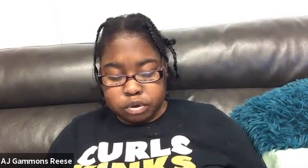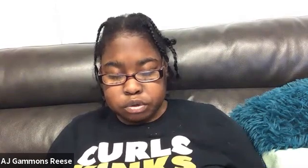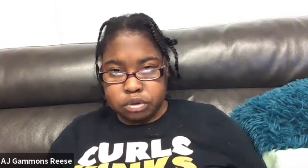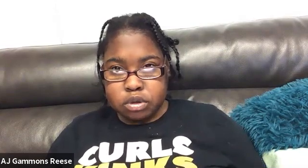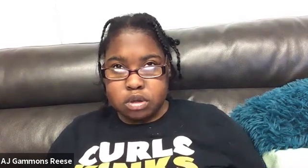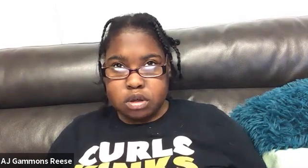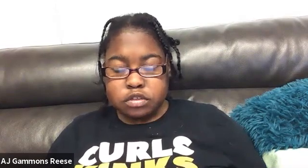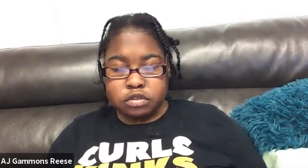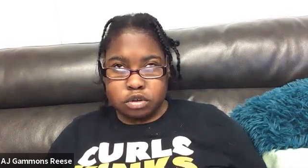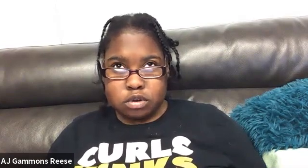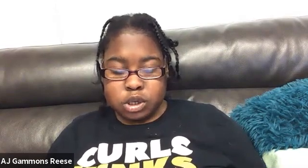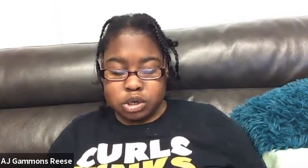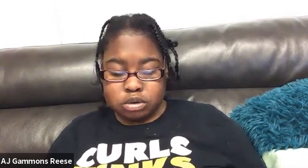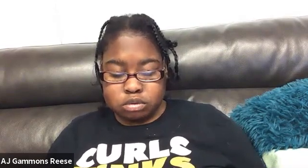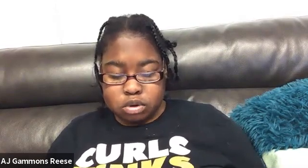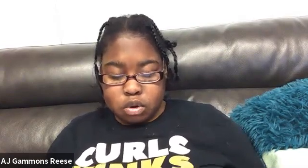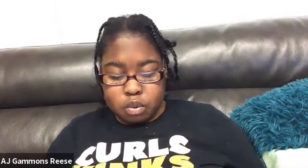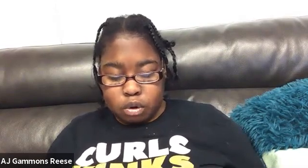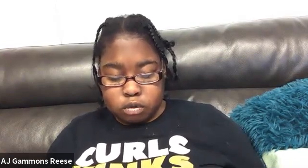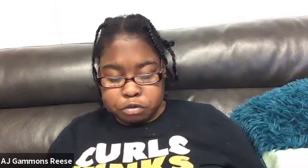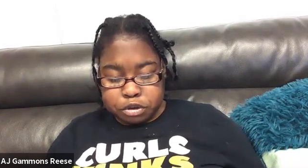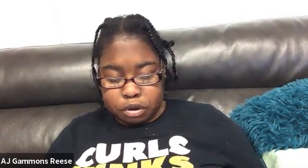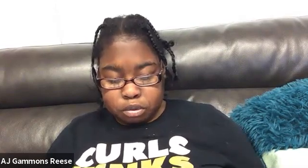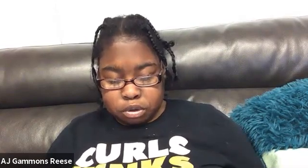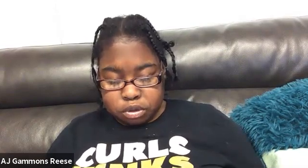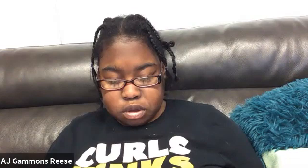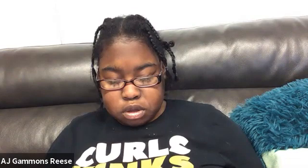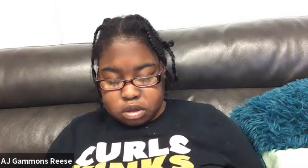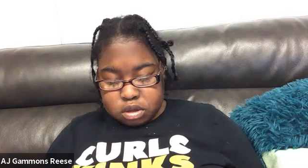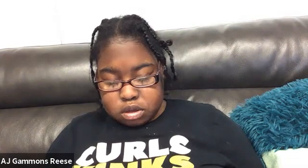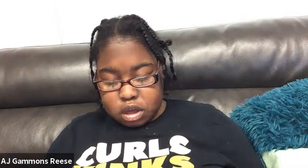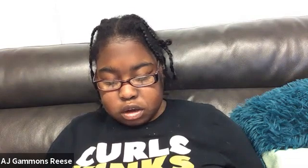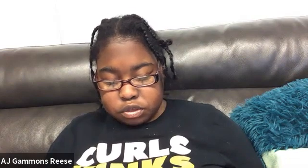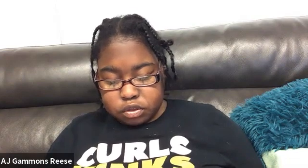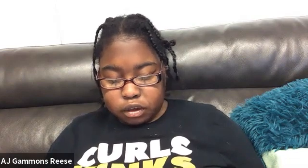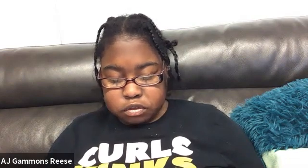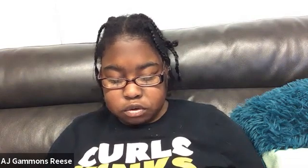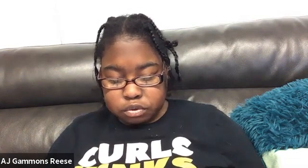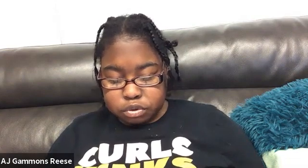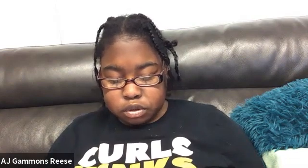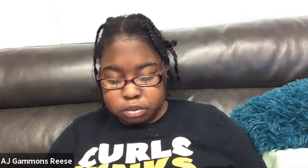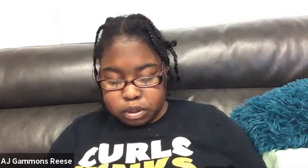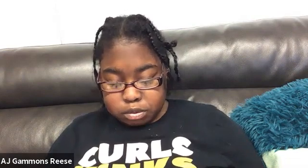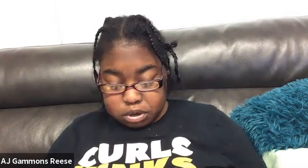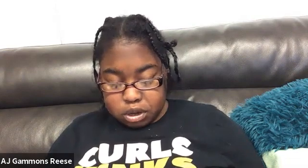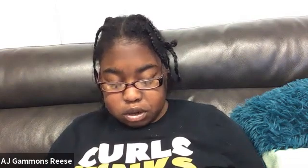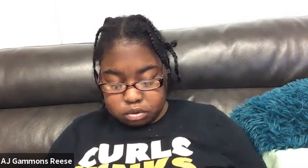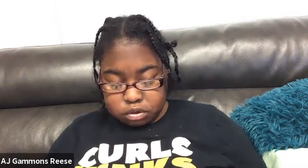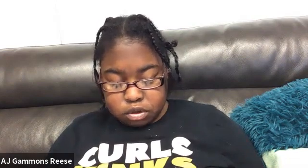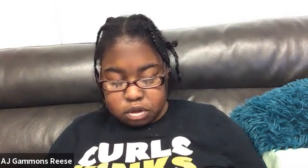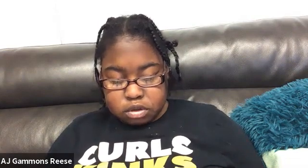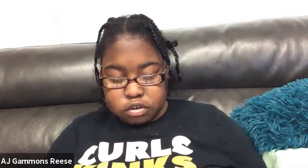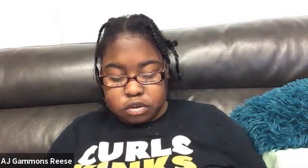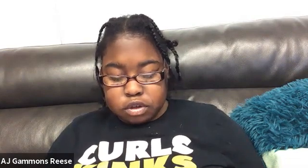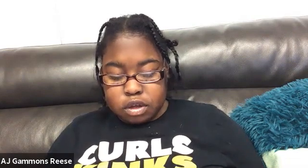issues with discrimination would always be dealt with. Anything that has to do with limiting